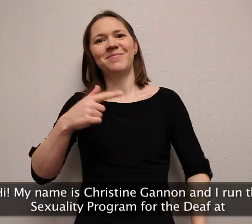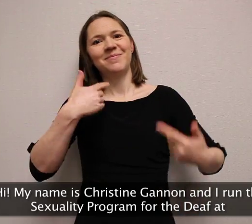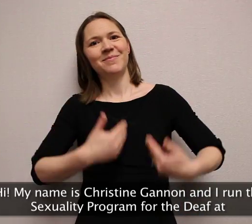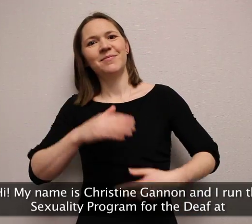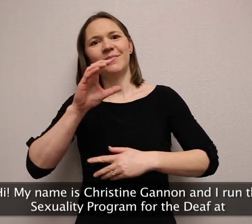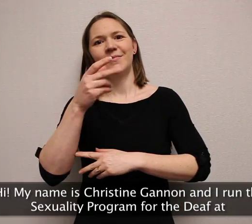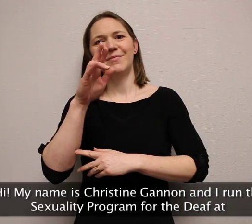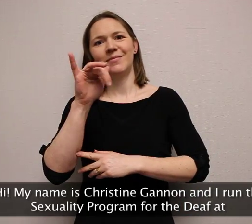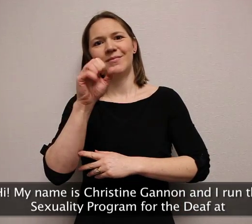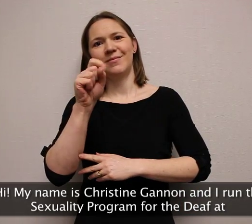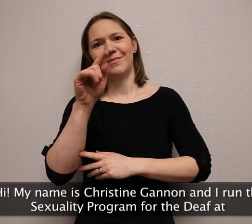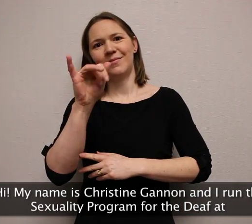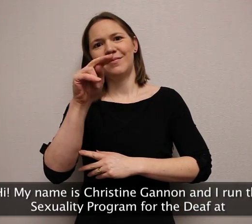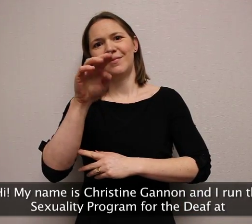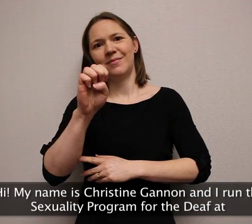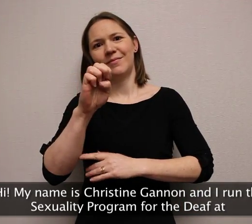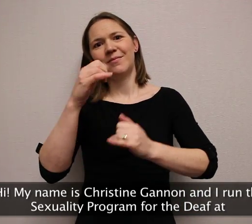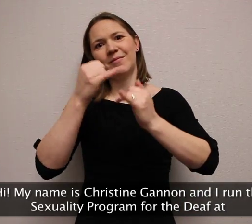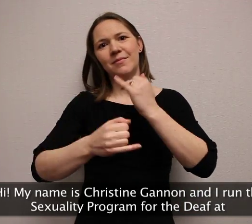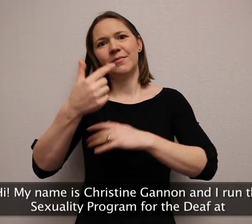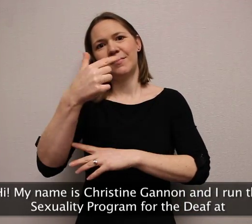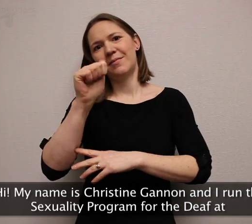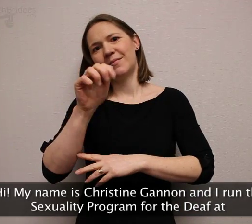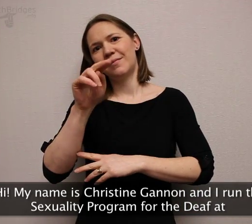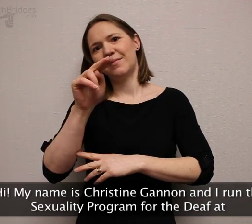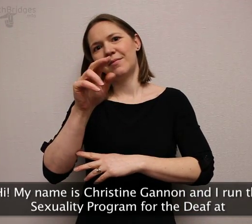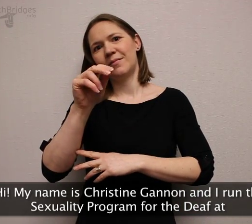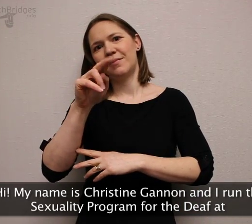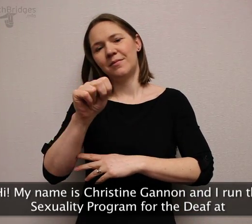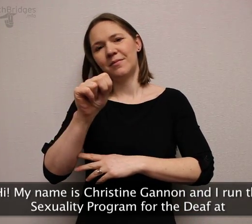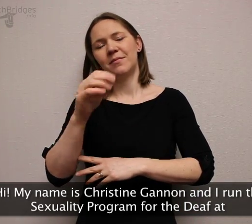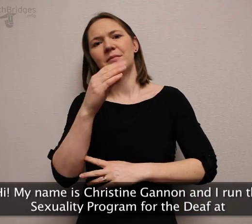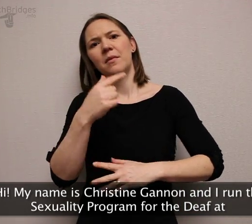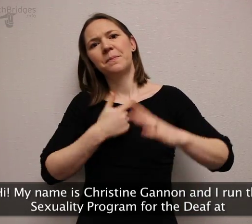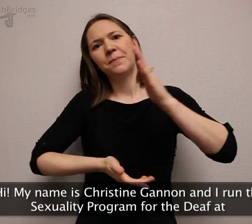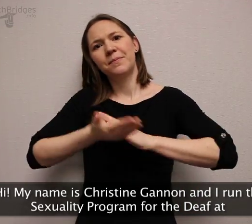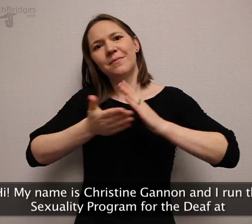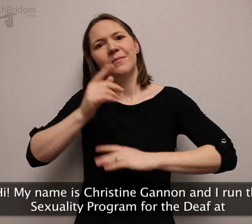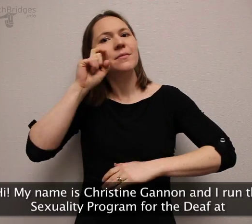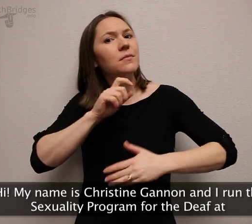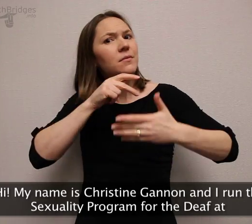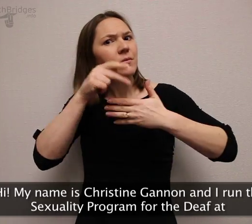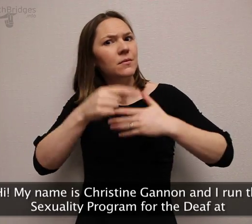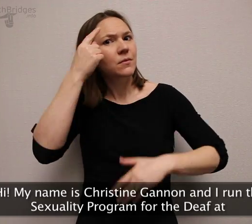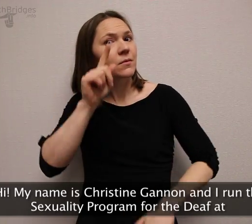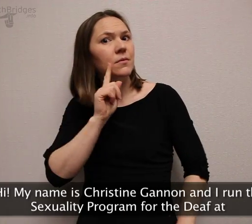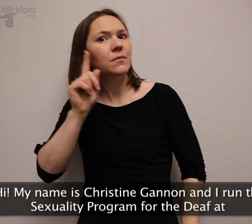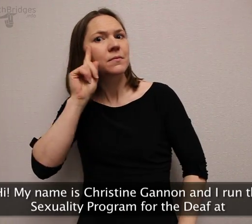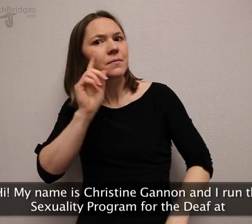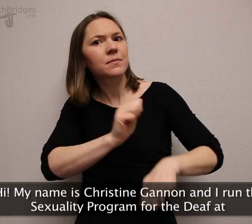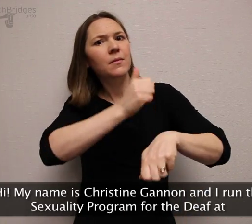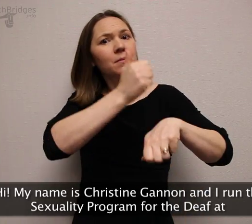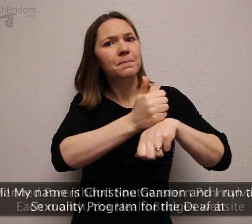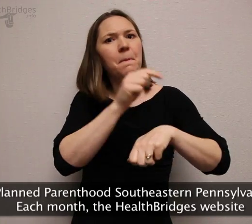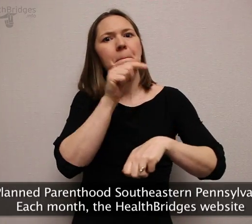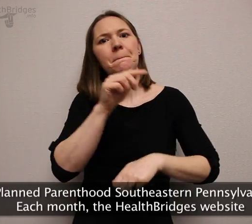Hi, my name is Christine Gannon, and I run the Sexuality Program for the Deaf at Planned